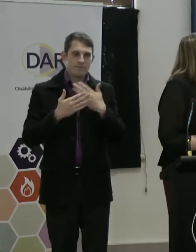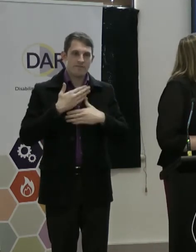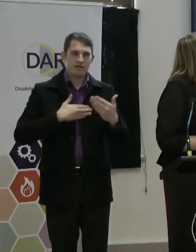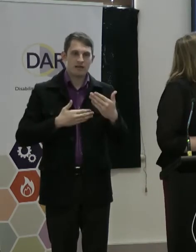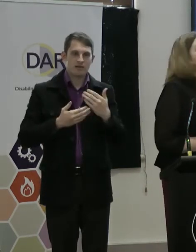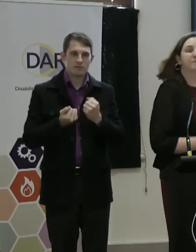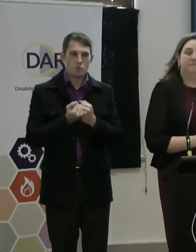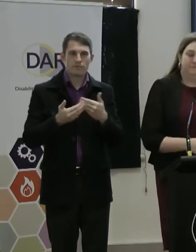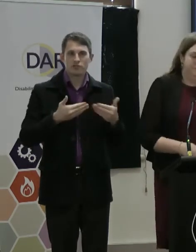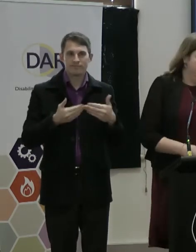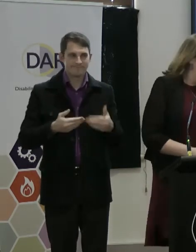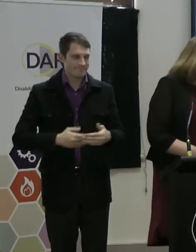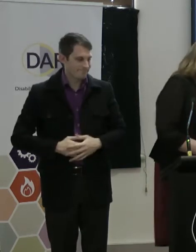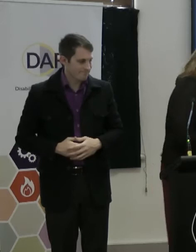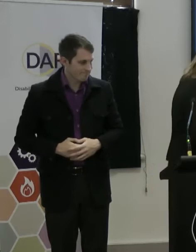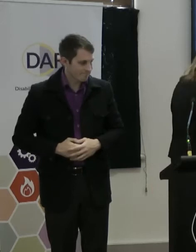So now,